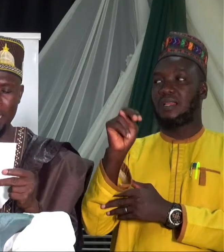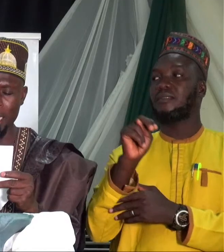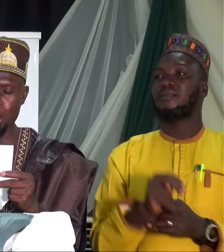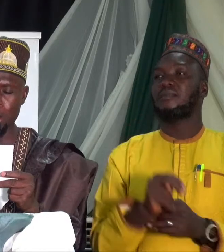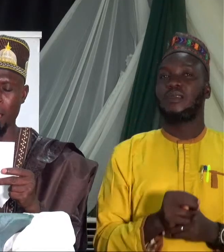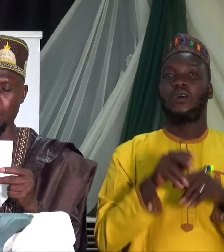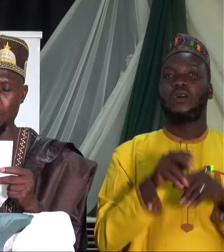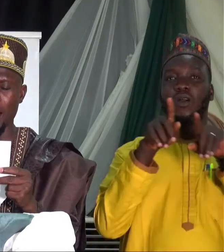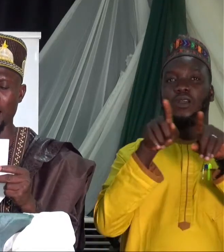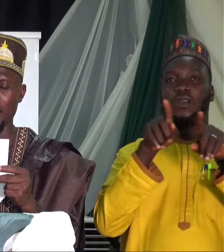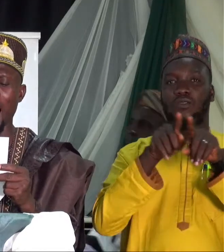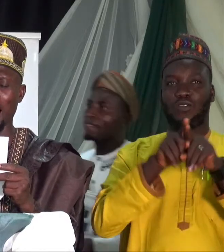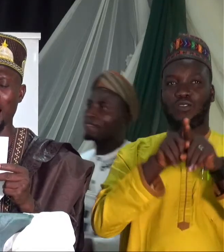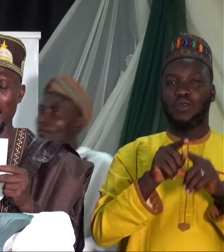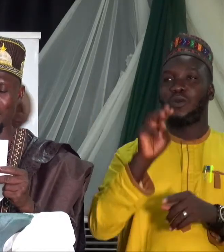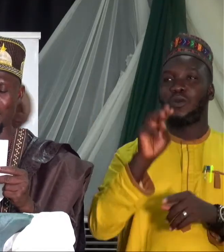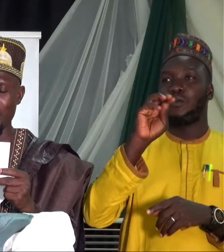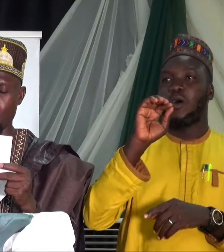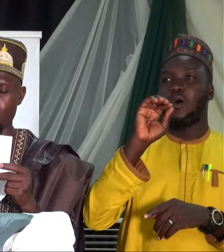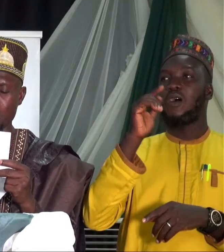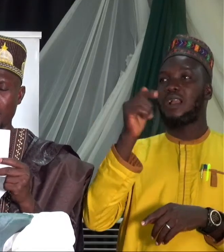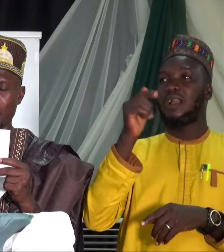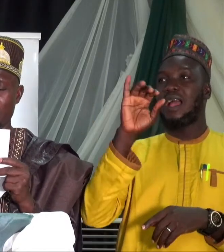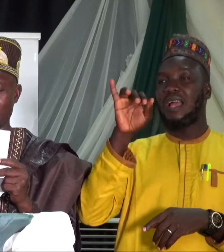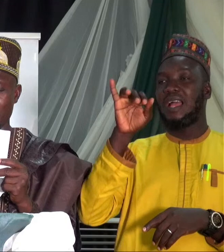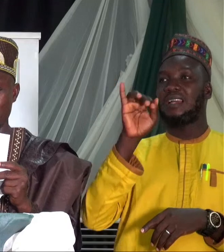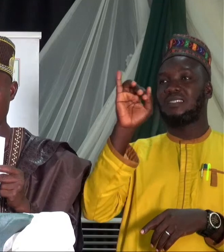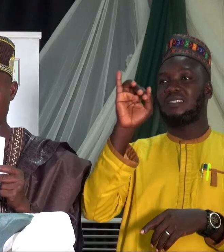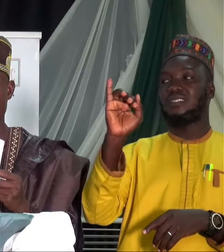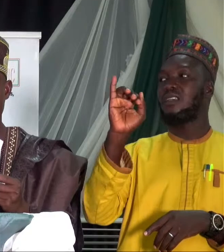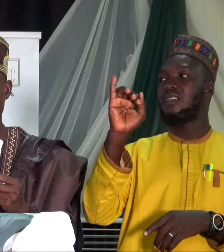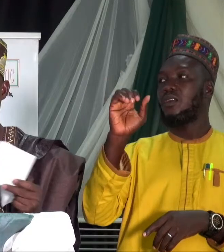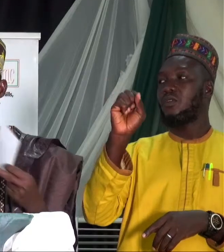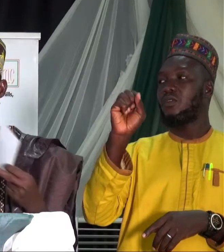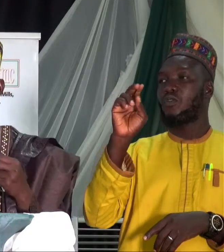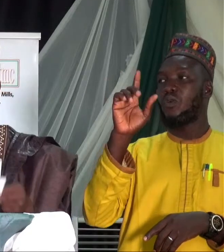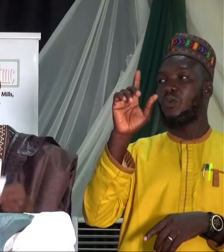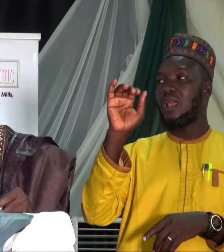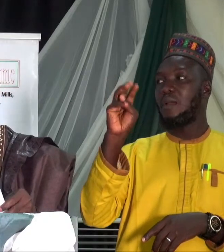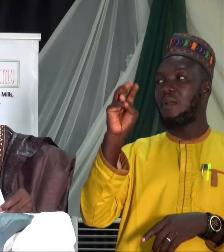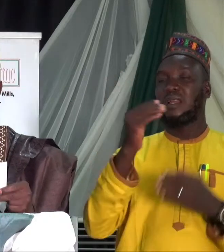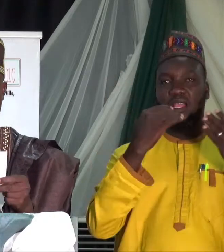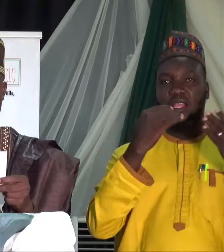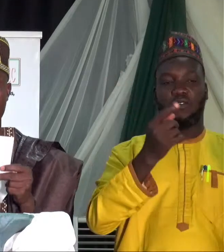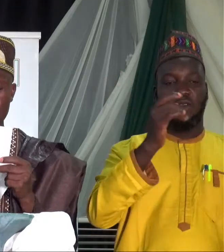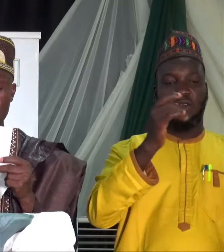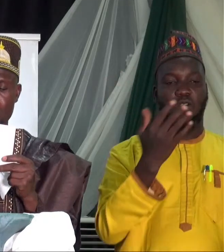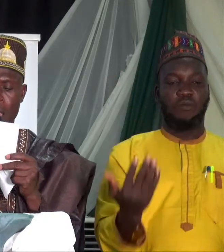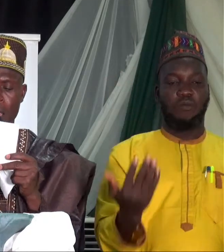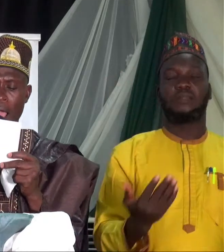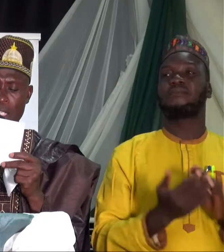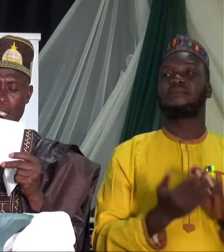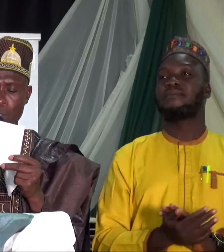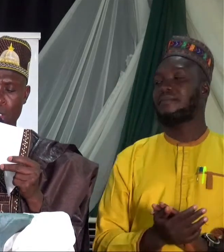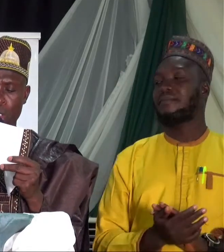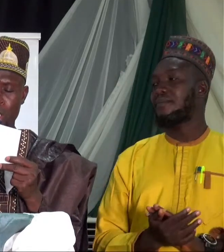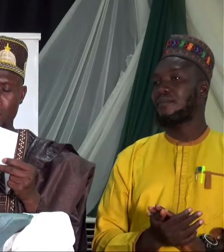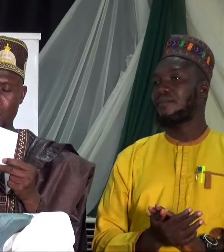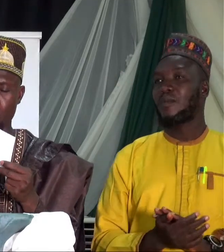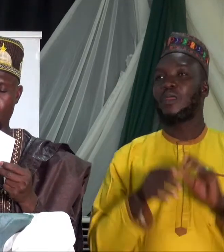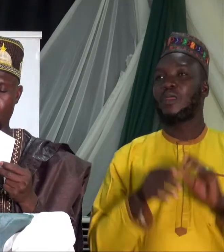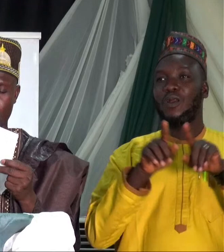Magadi Sulaiman Alade Oyeleye e se gbo ti e wa laarin wa Alhaj